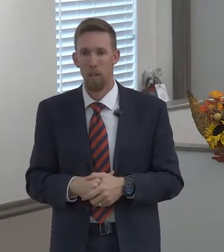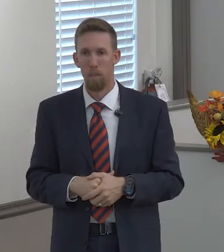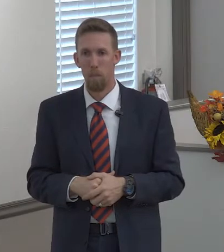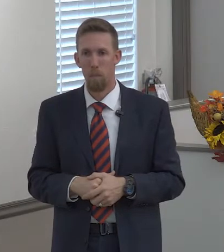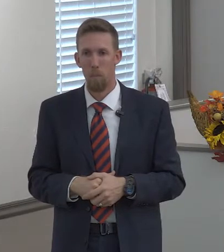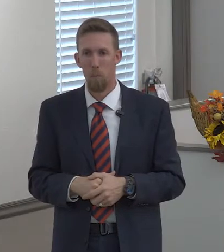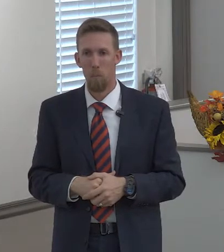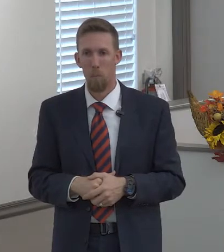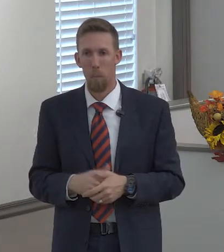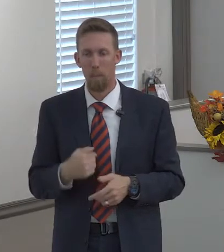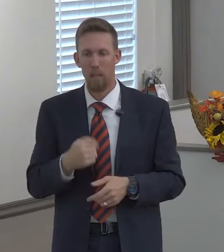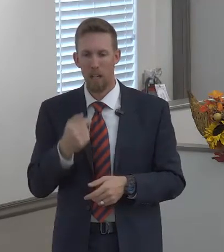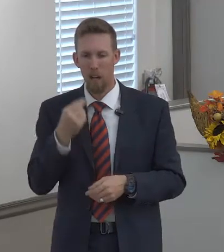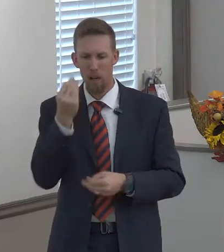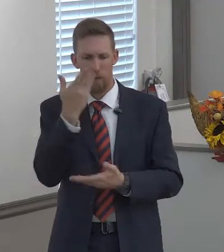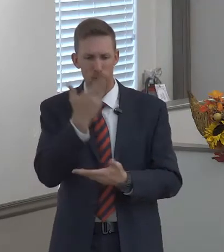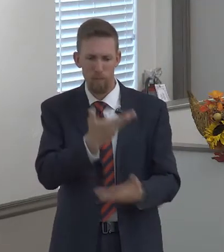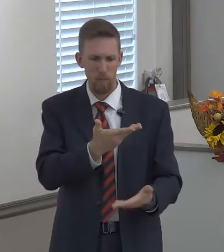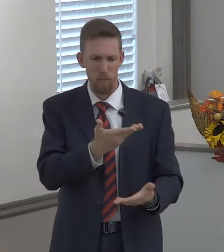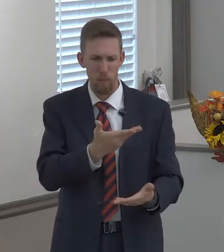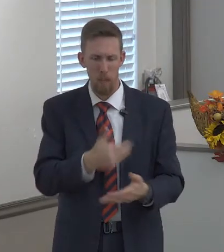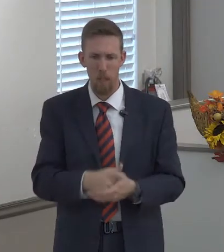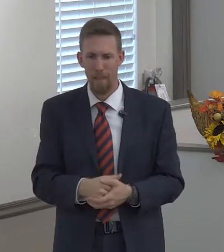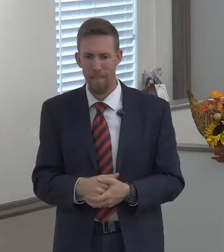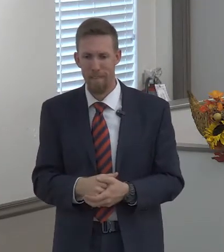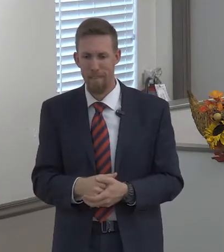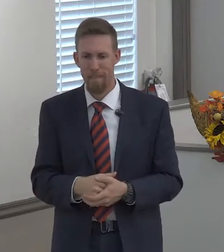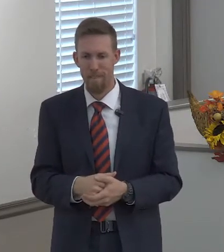year. But you know something, beloved,